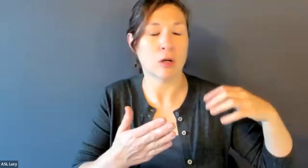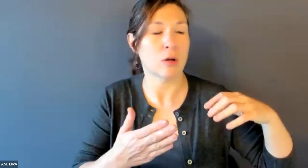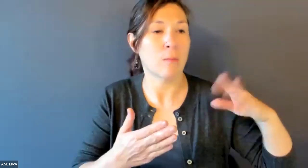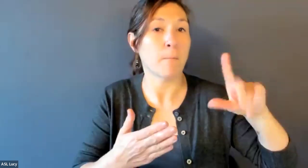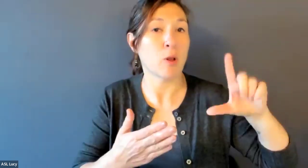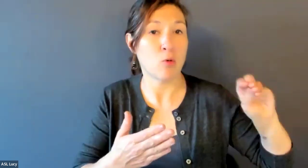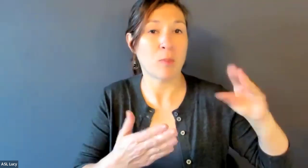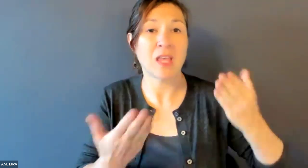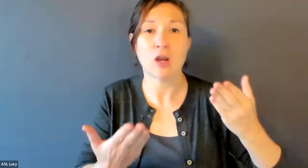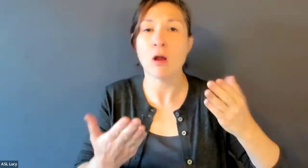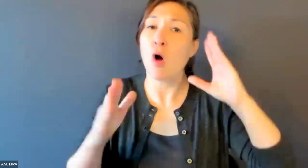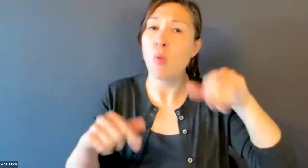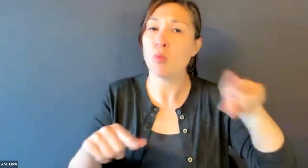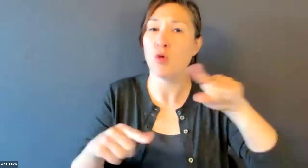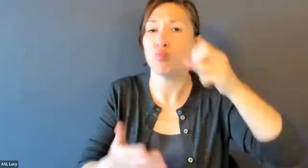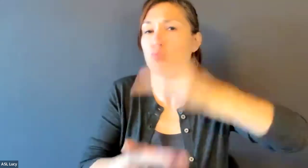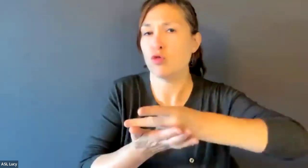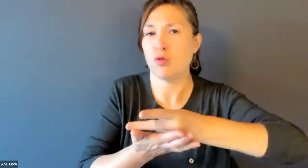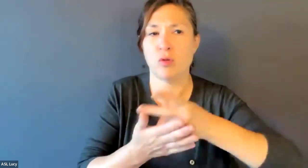1.96 package.